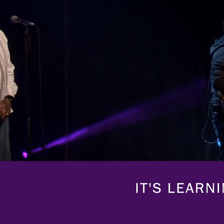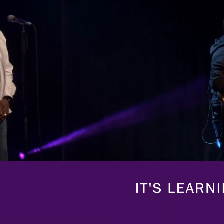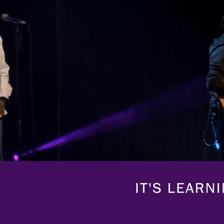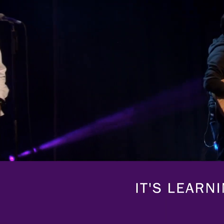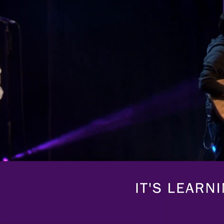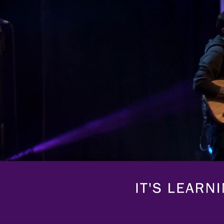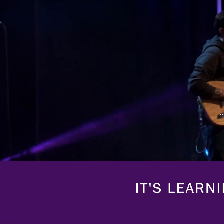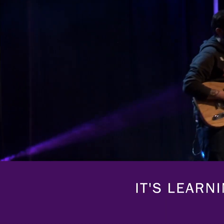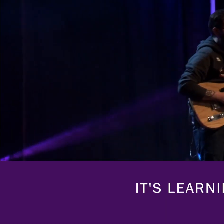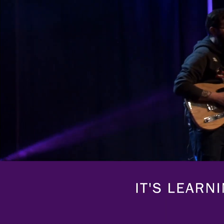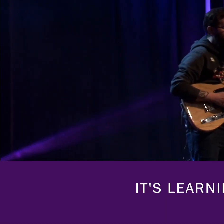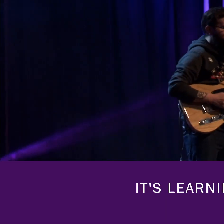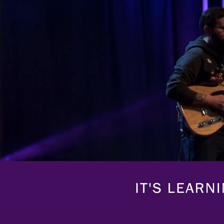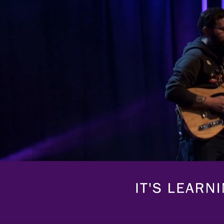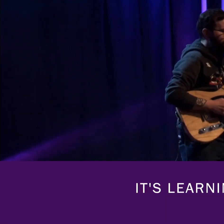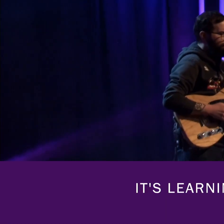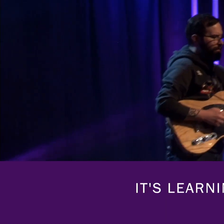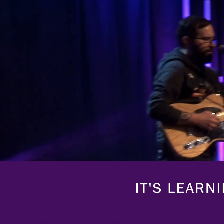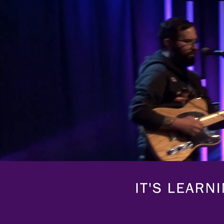It's